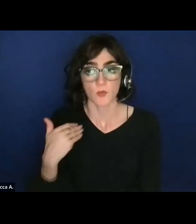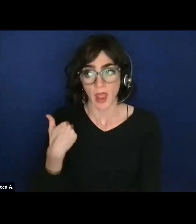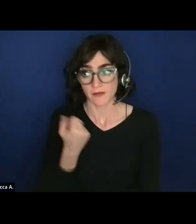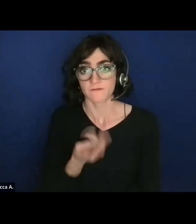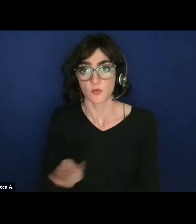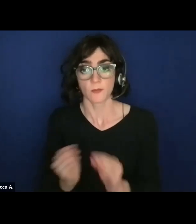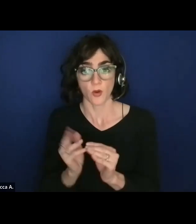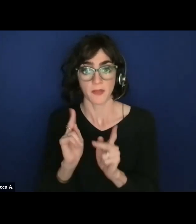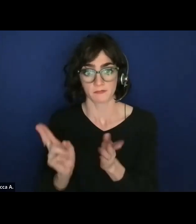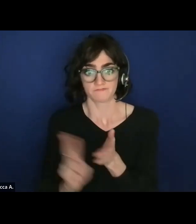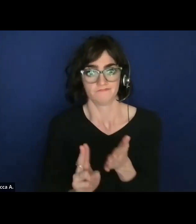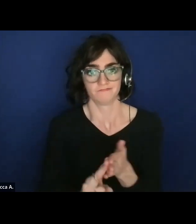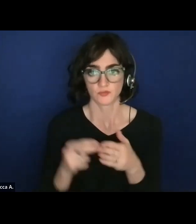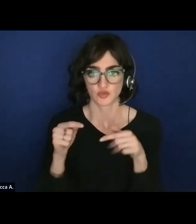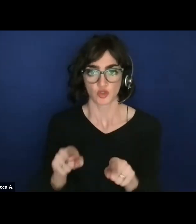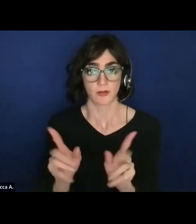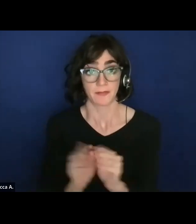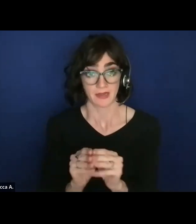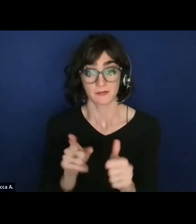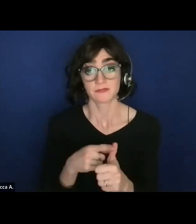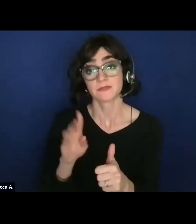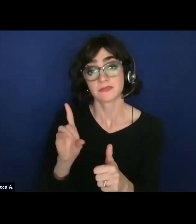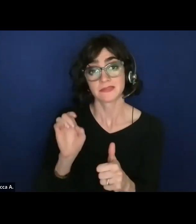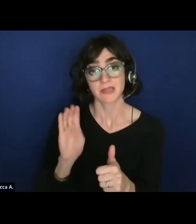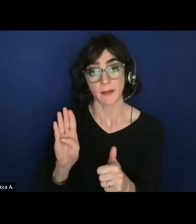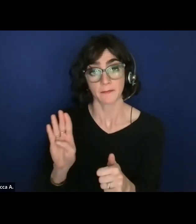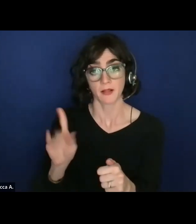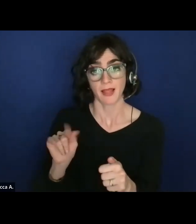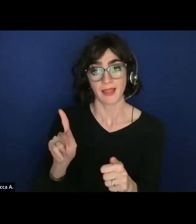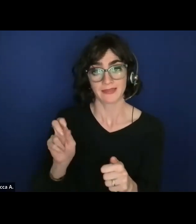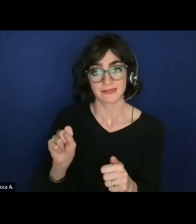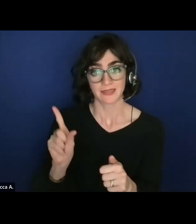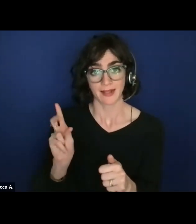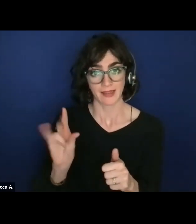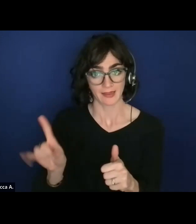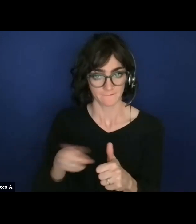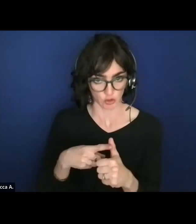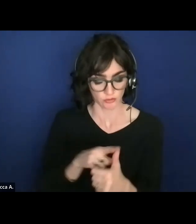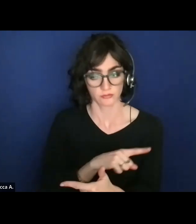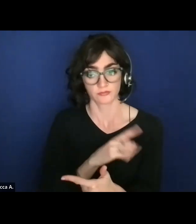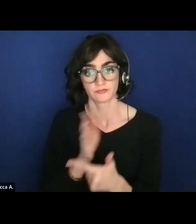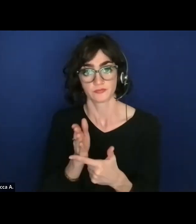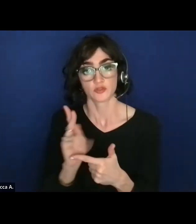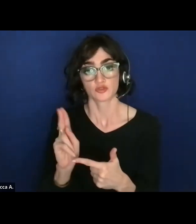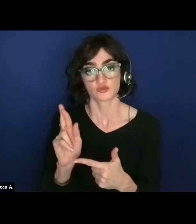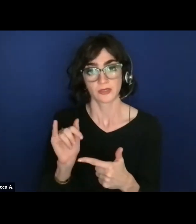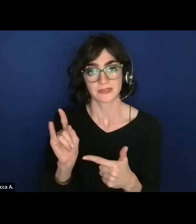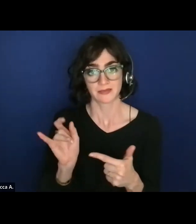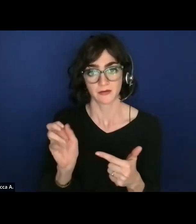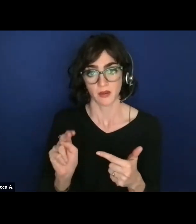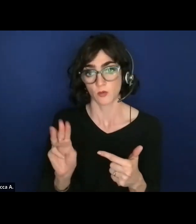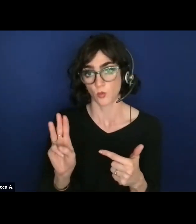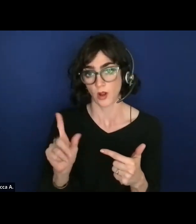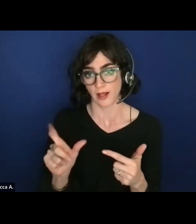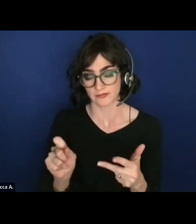Sign up during the meeting. So we have Deb Blakesley going first, and then second is Kristen Wells.